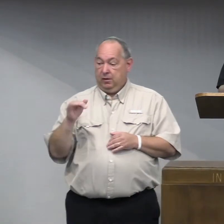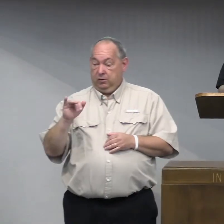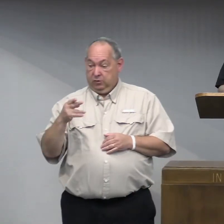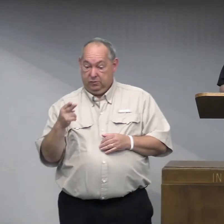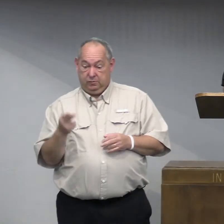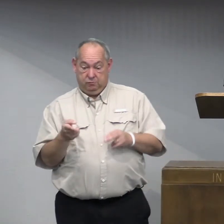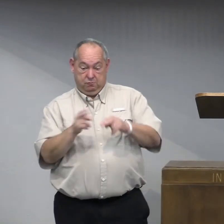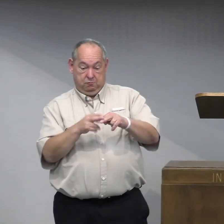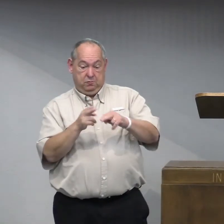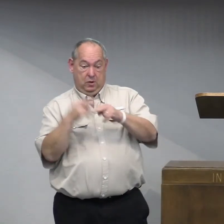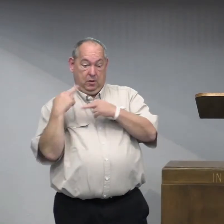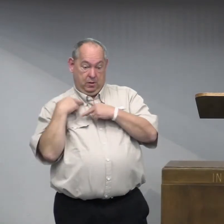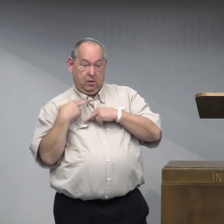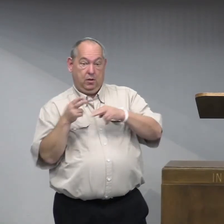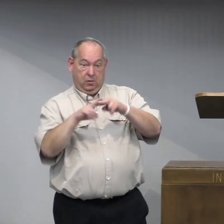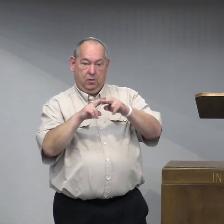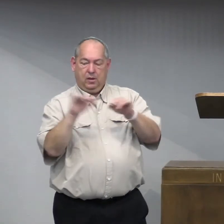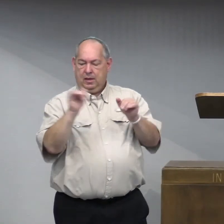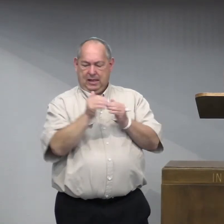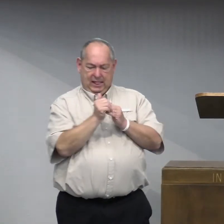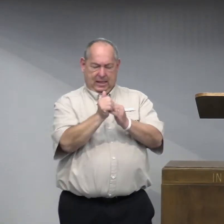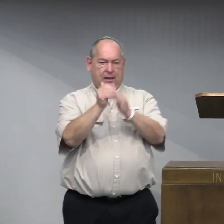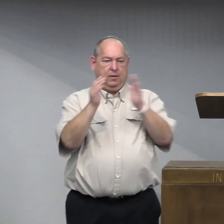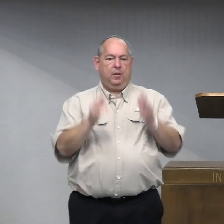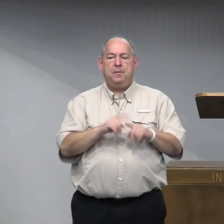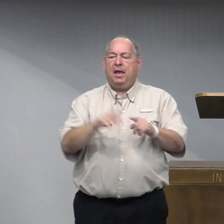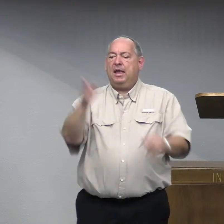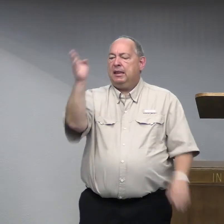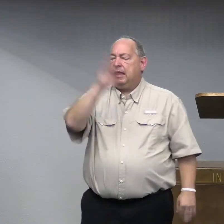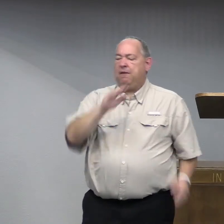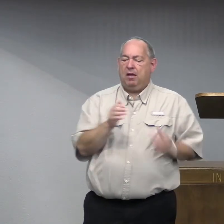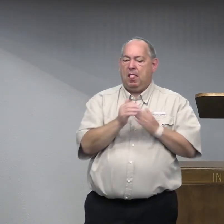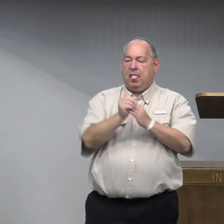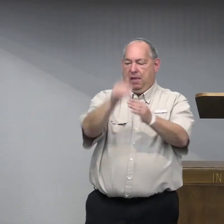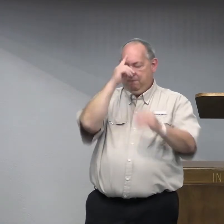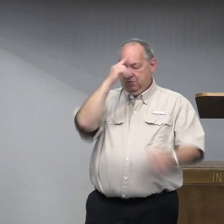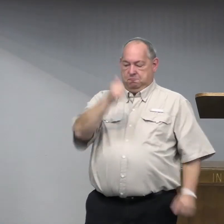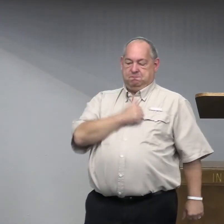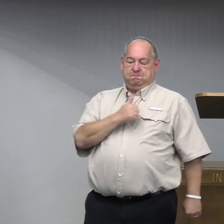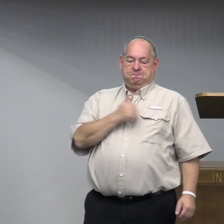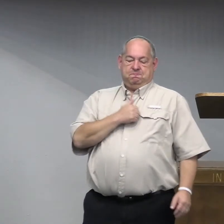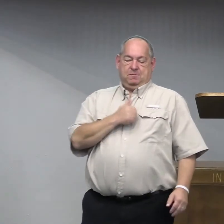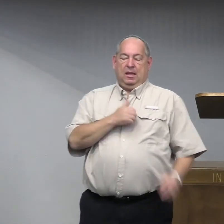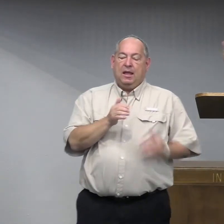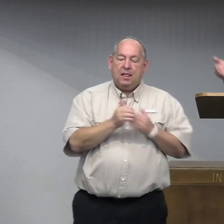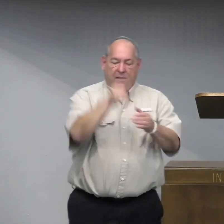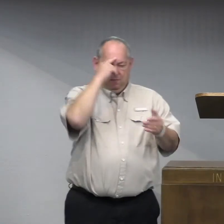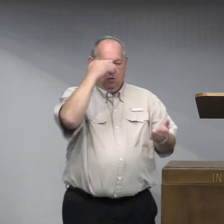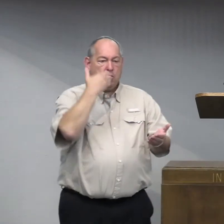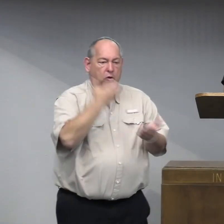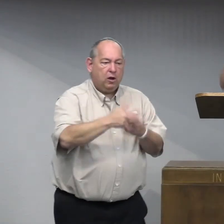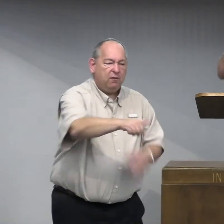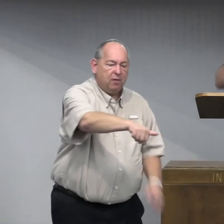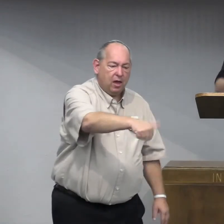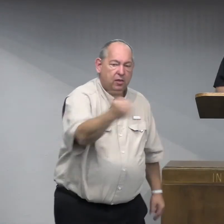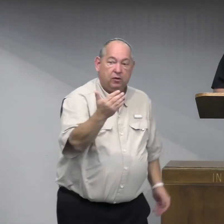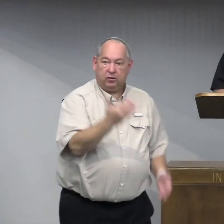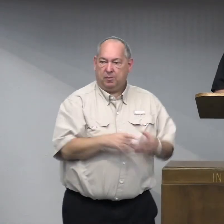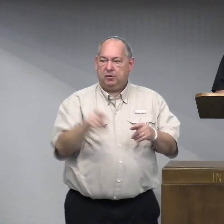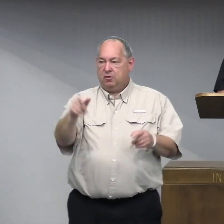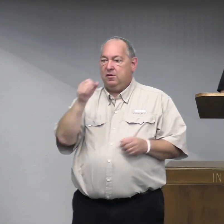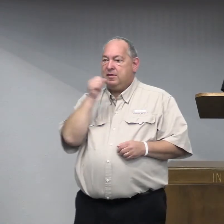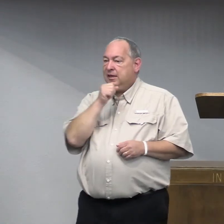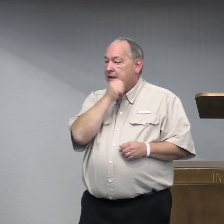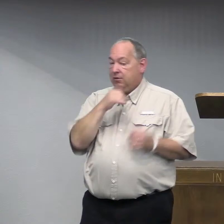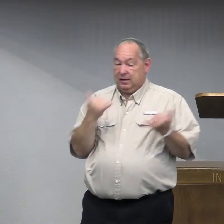responsibilities grew, so did his leadership. But he never led for himself. He led for the good of others. Some of you are single